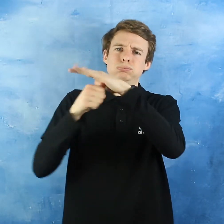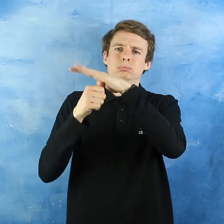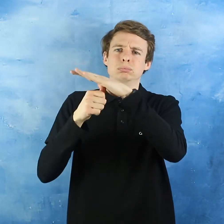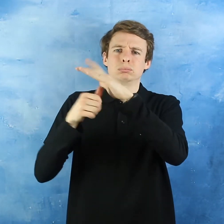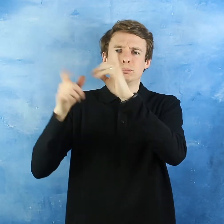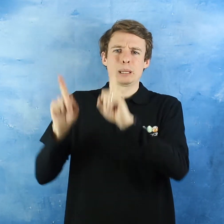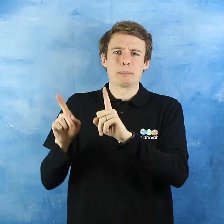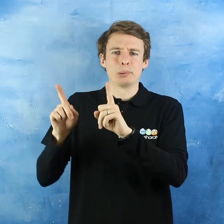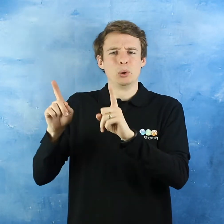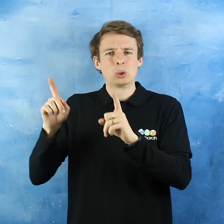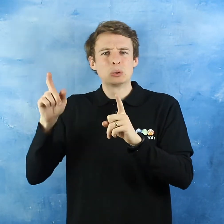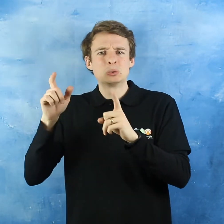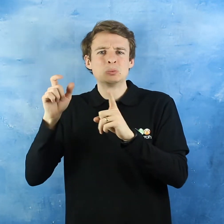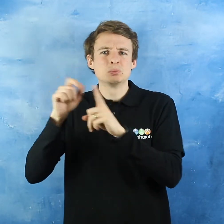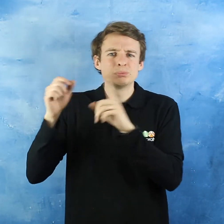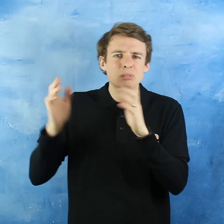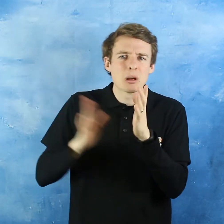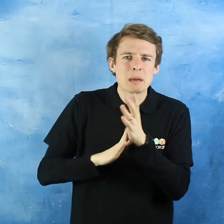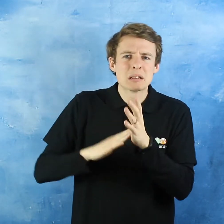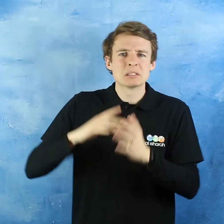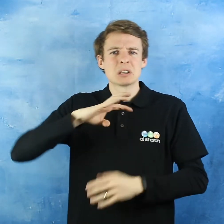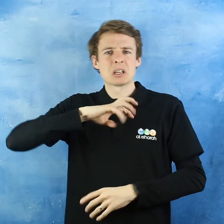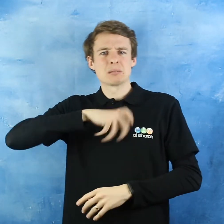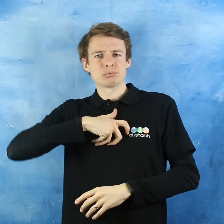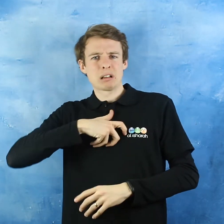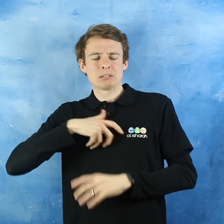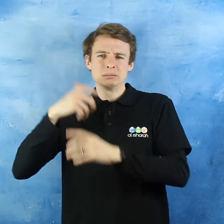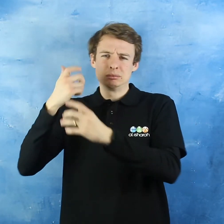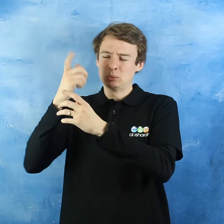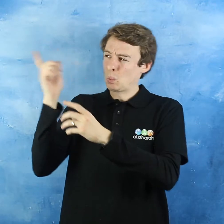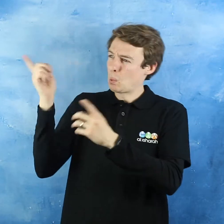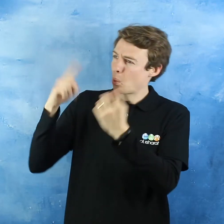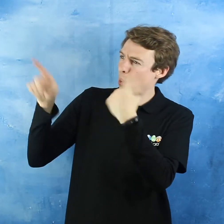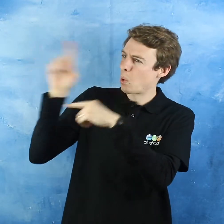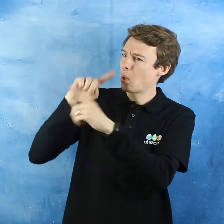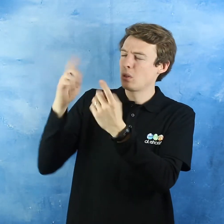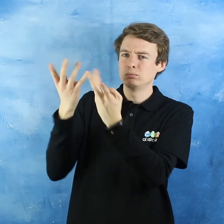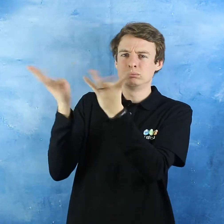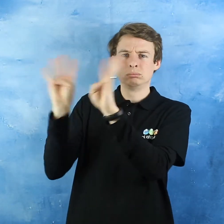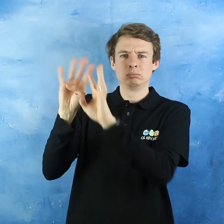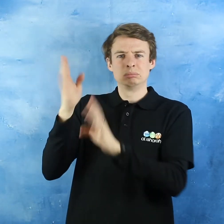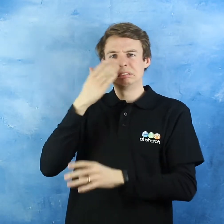When we see all these, and what is their crime? They are Muslims, they are believers.